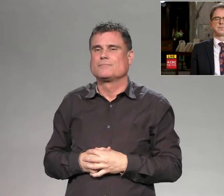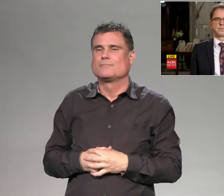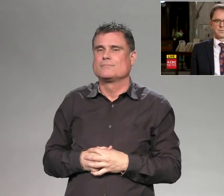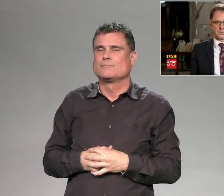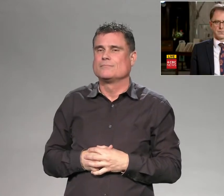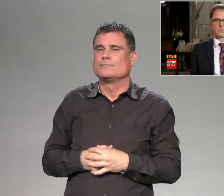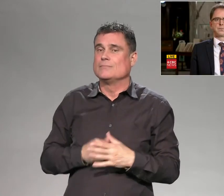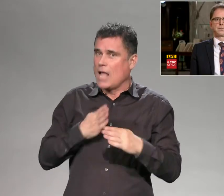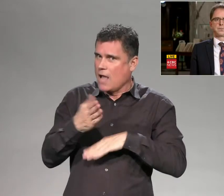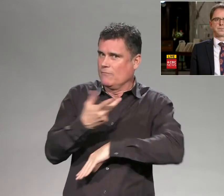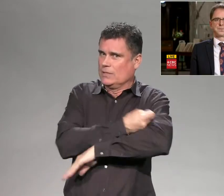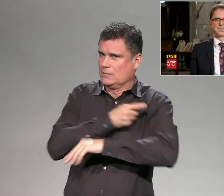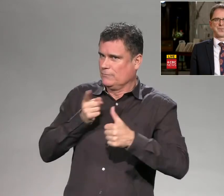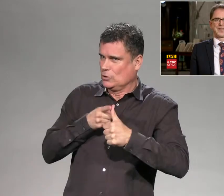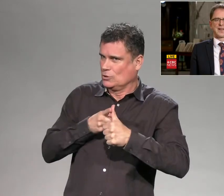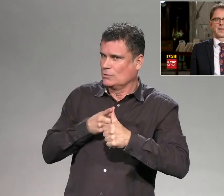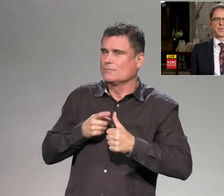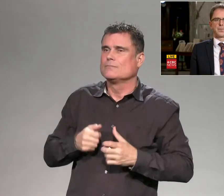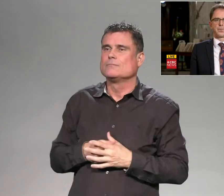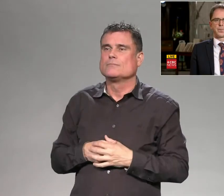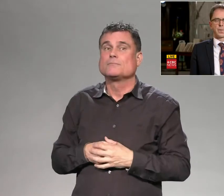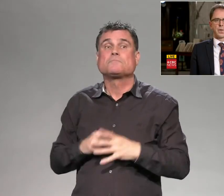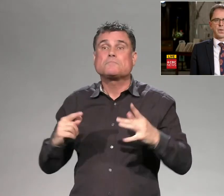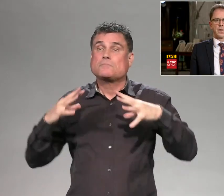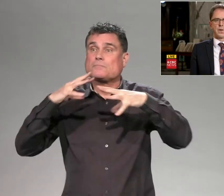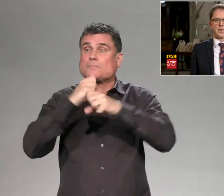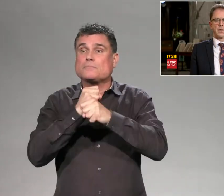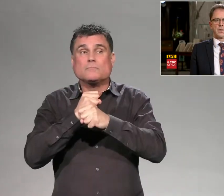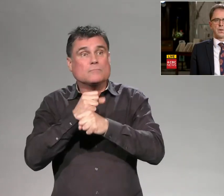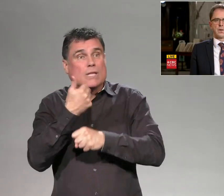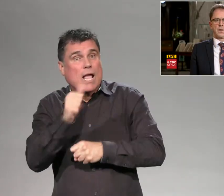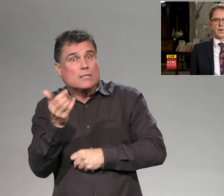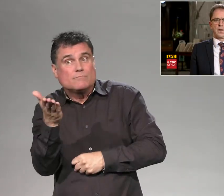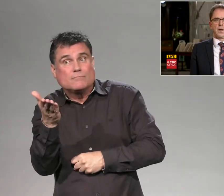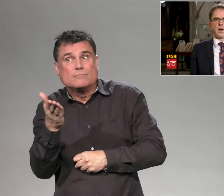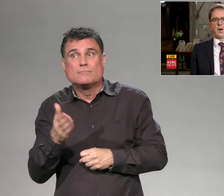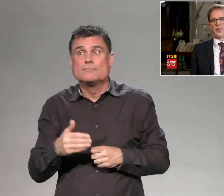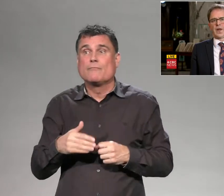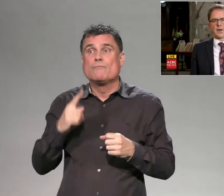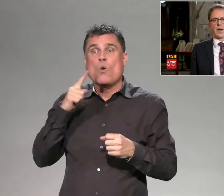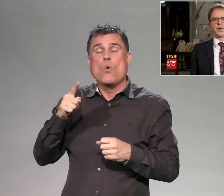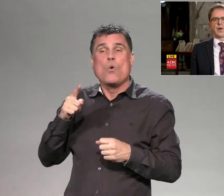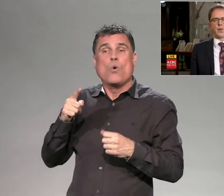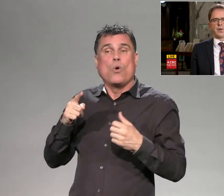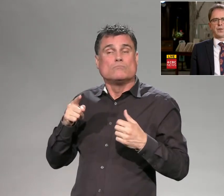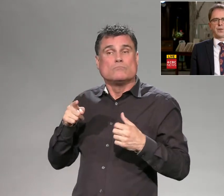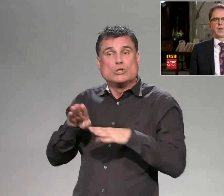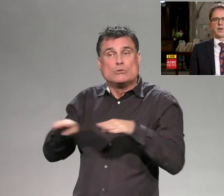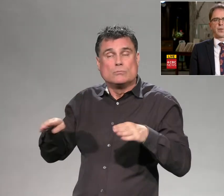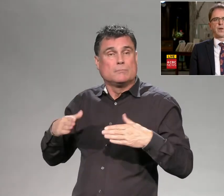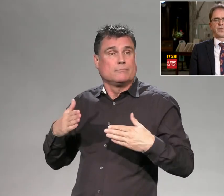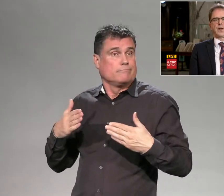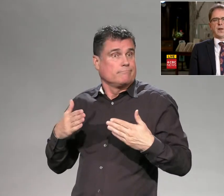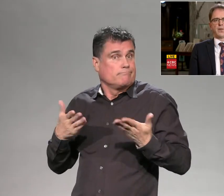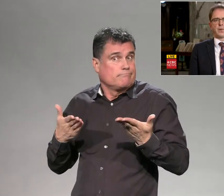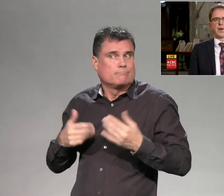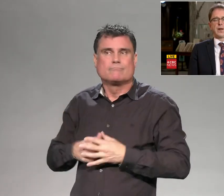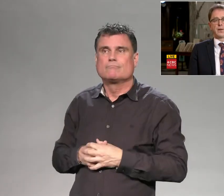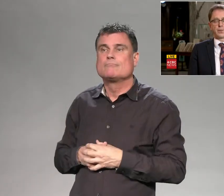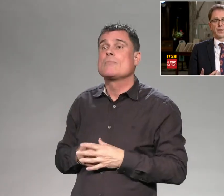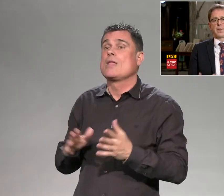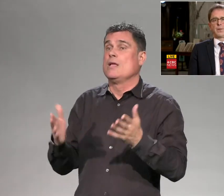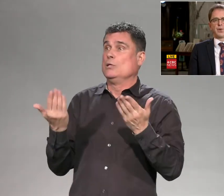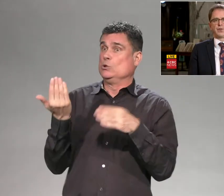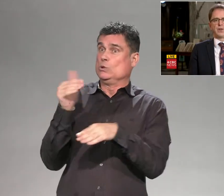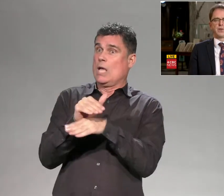closing thoughts here? We've got a lot of good questions tonight. We've had a lot of great questions, and I just want to say to